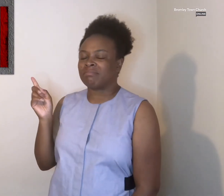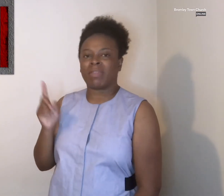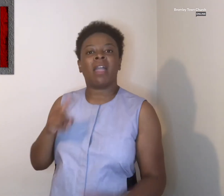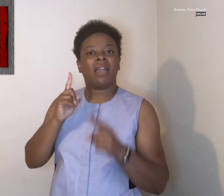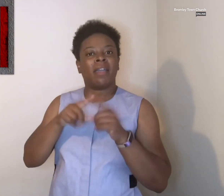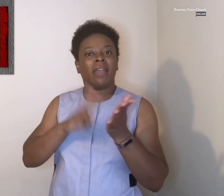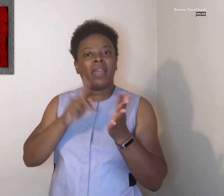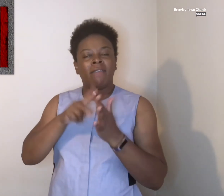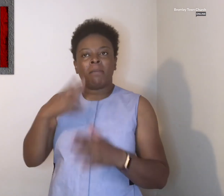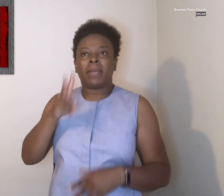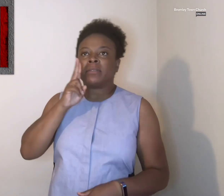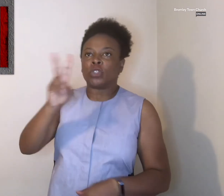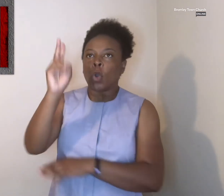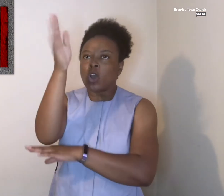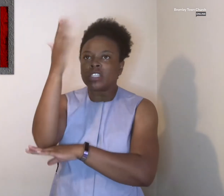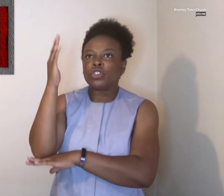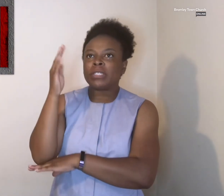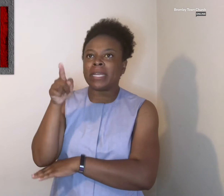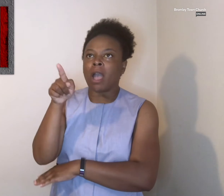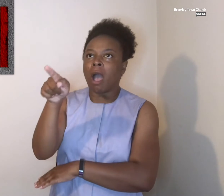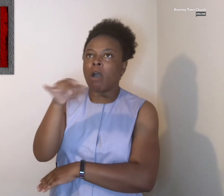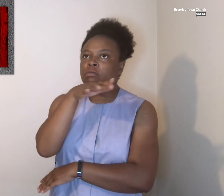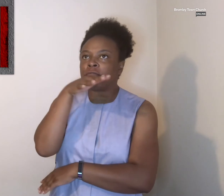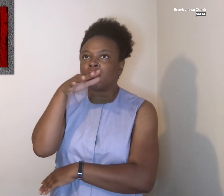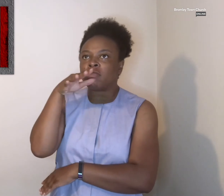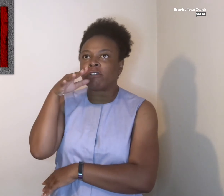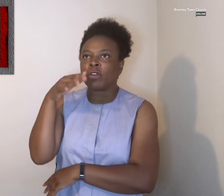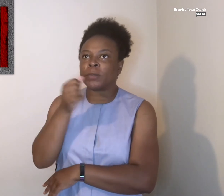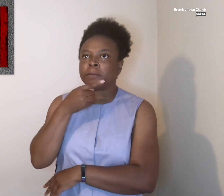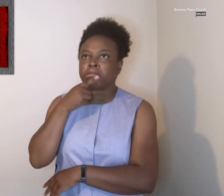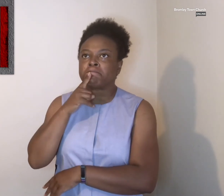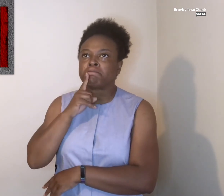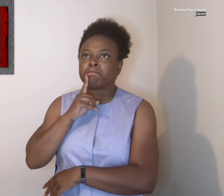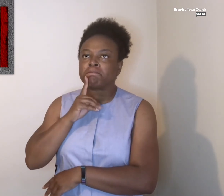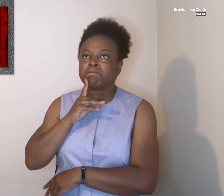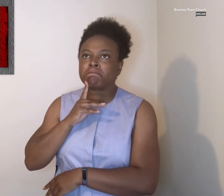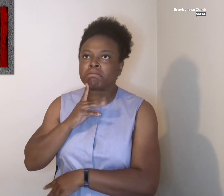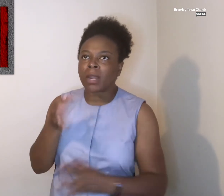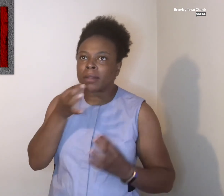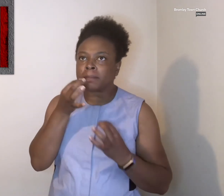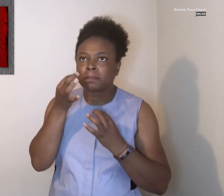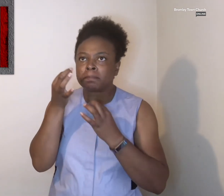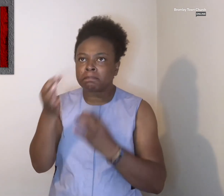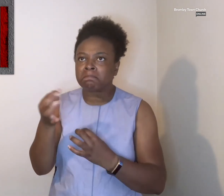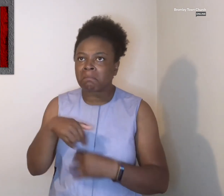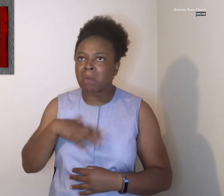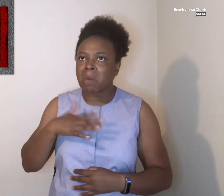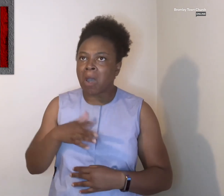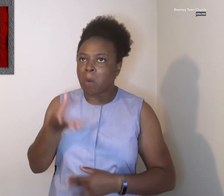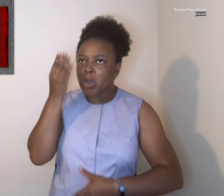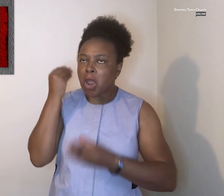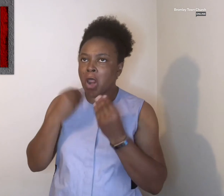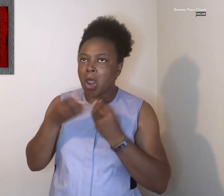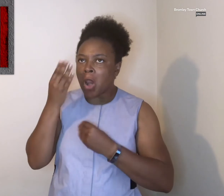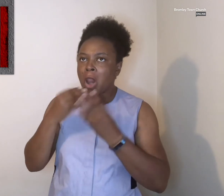good for food and pleasing to the eye and also desirable for gaining wisdom, she took